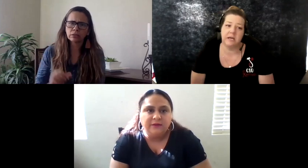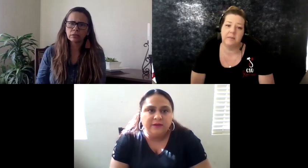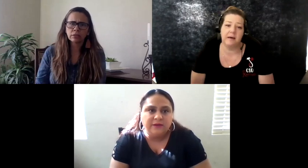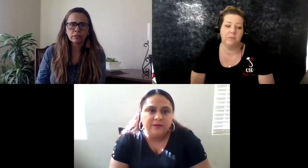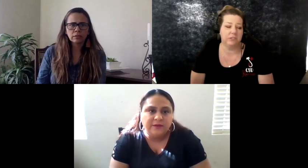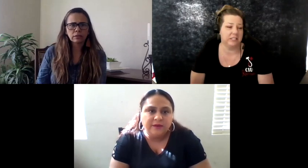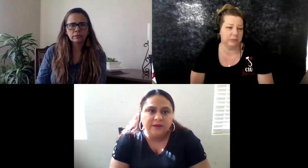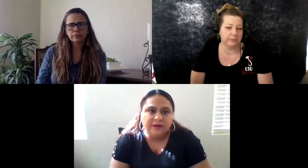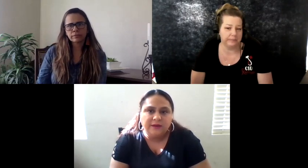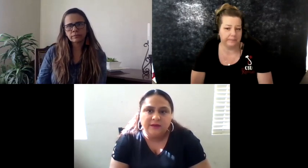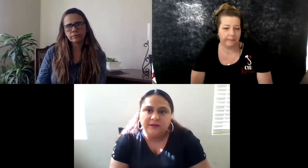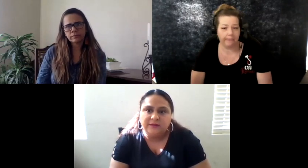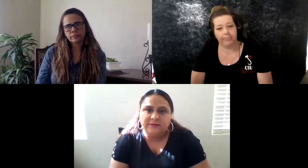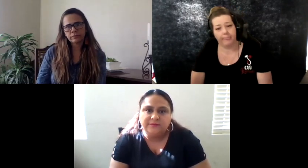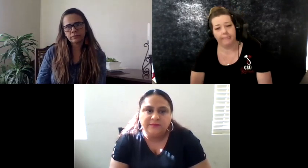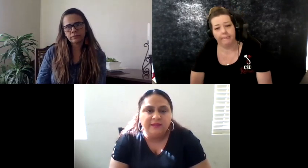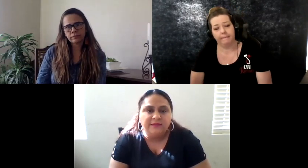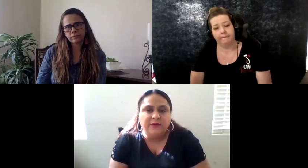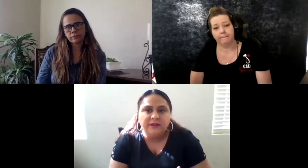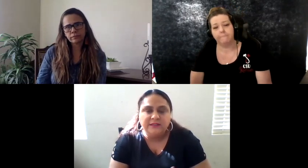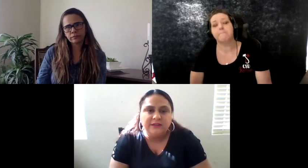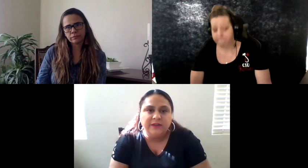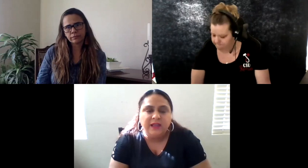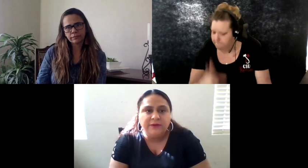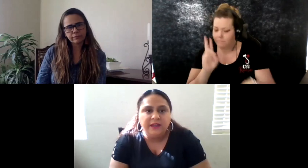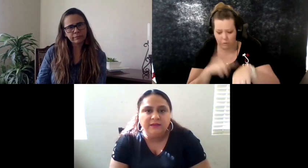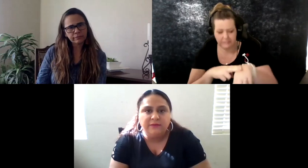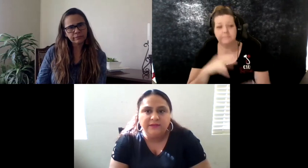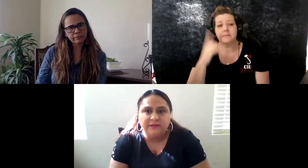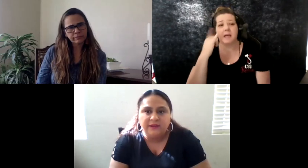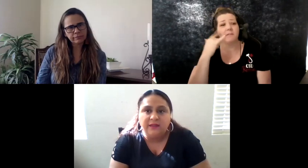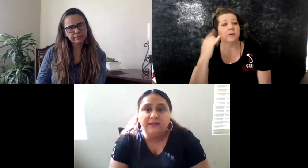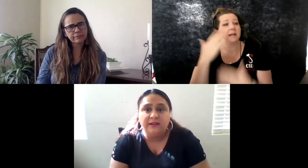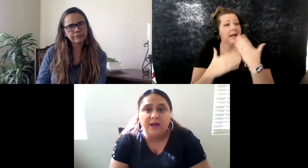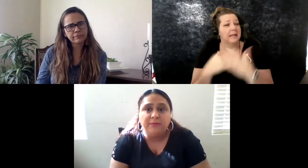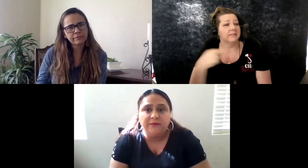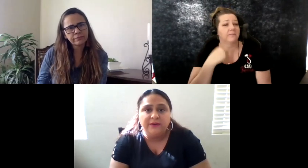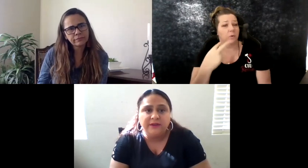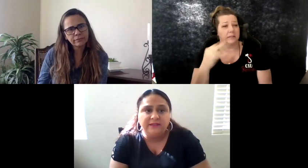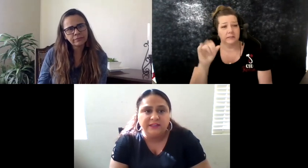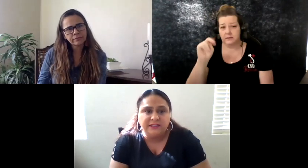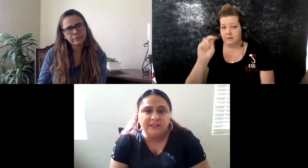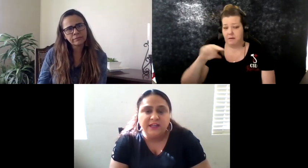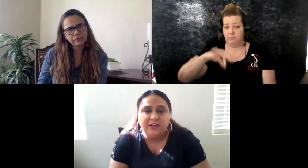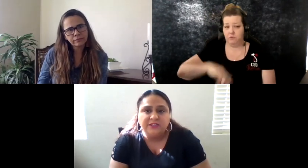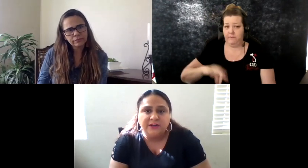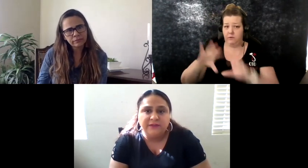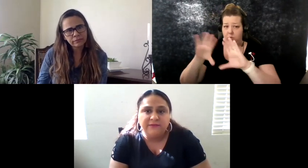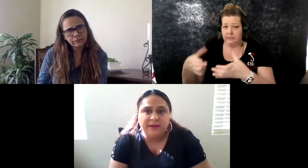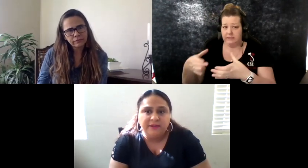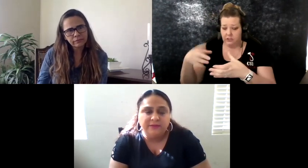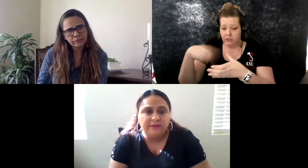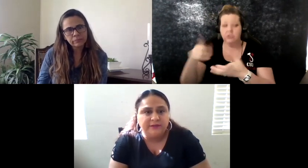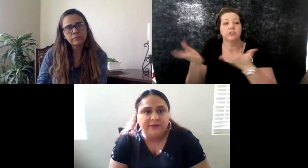organization so about and what do they do? yes, of course. So California Hands and Voices is a nonprofit organization